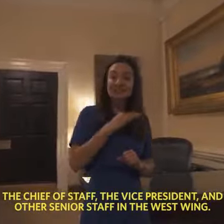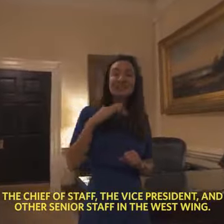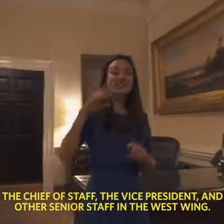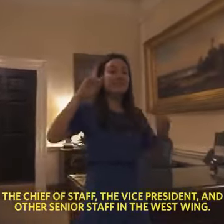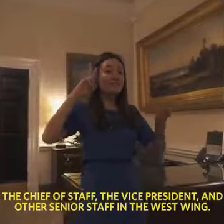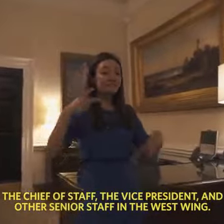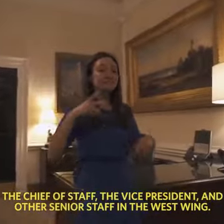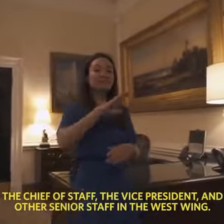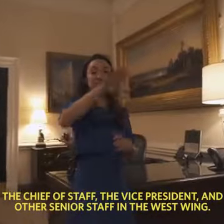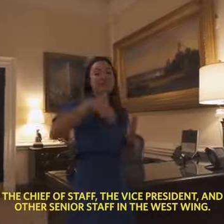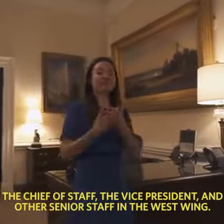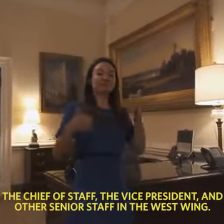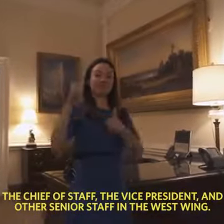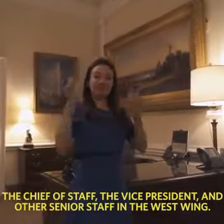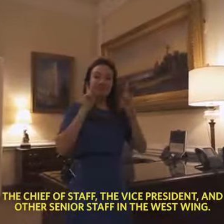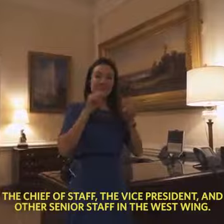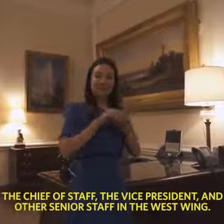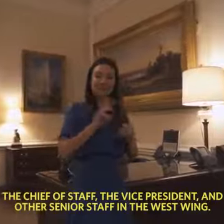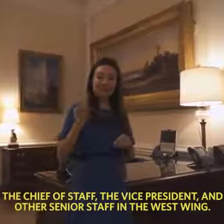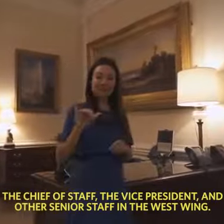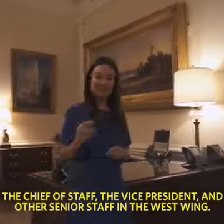Vice President, and other senior staff in the West Wing.